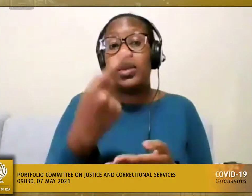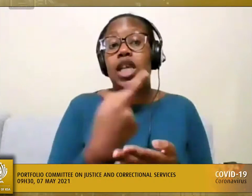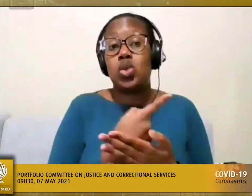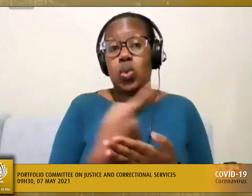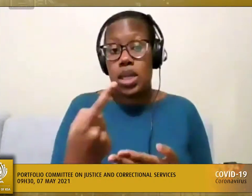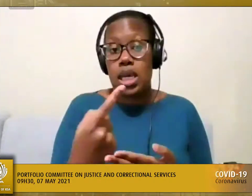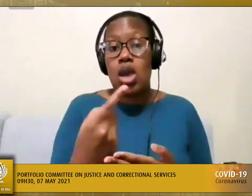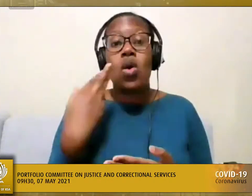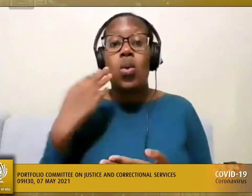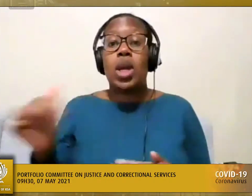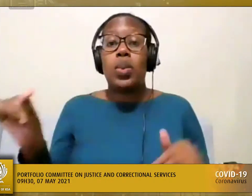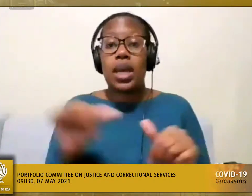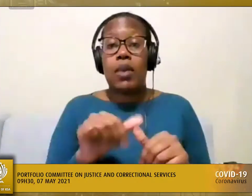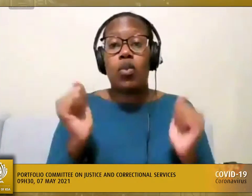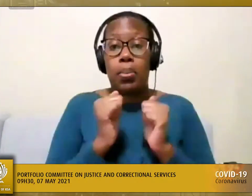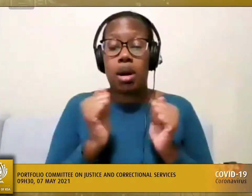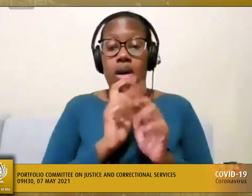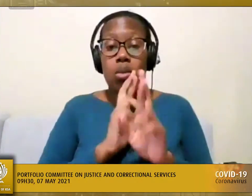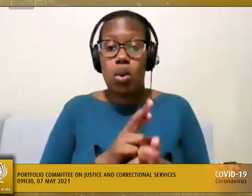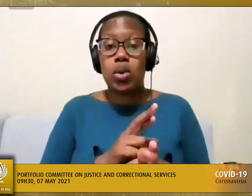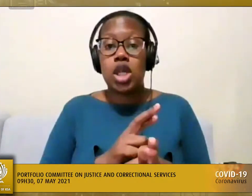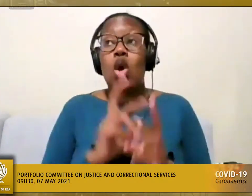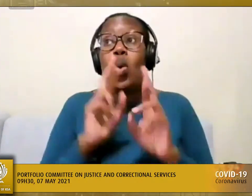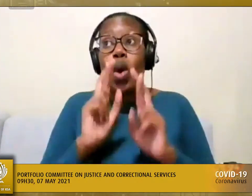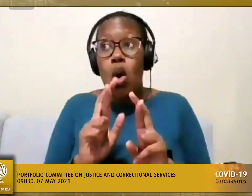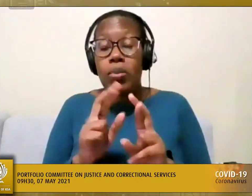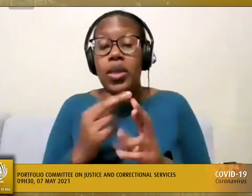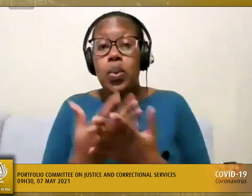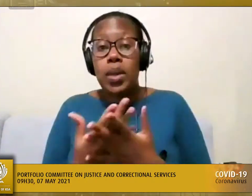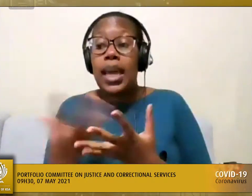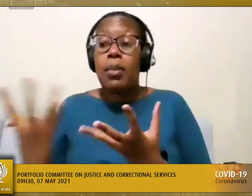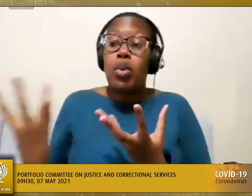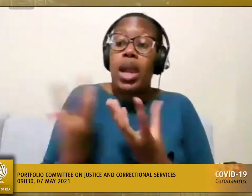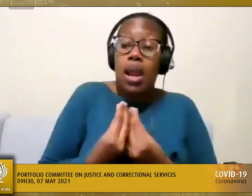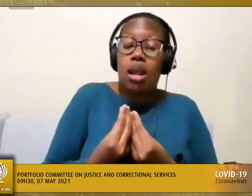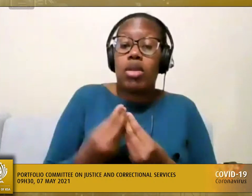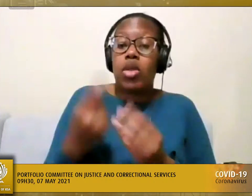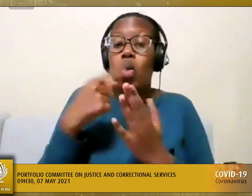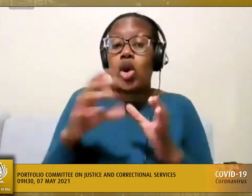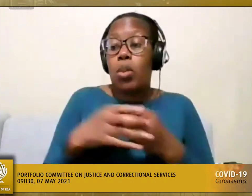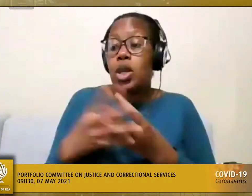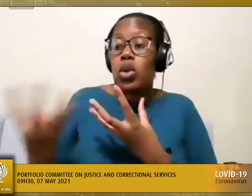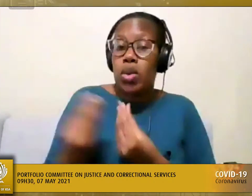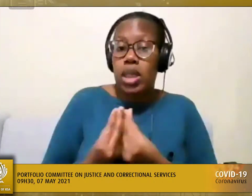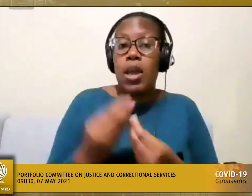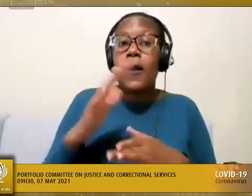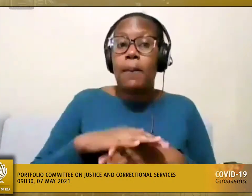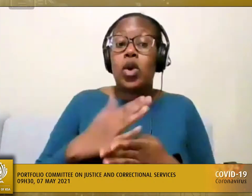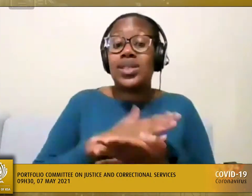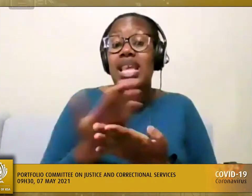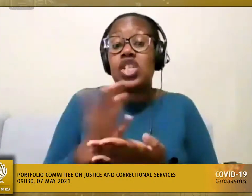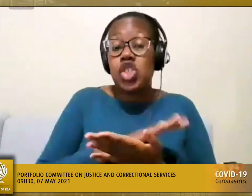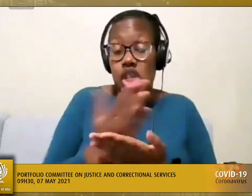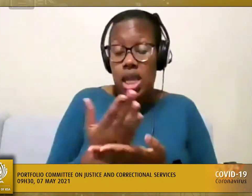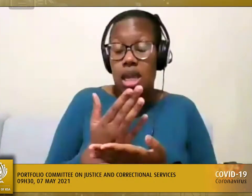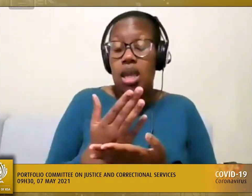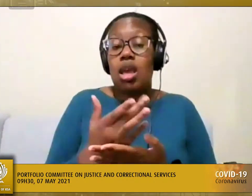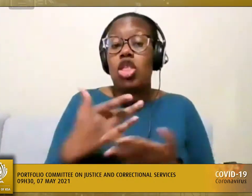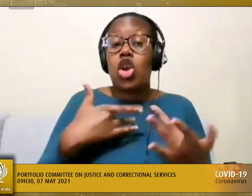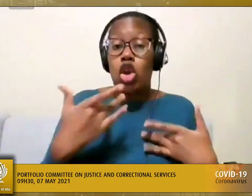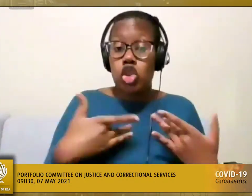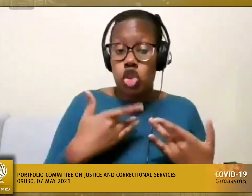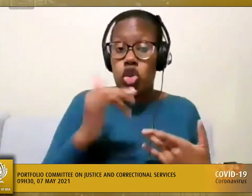we come for the brrr we hope that will have an opportunity to come with them because they shared some of the concerns that the portfolio committee